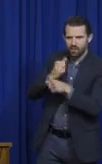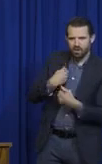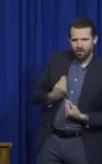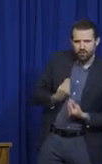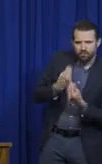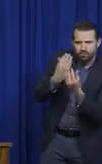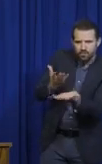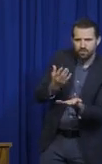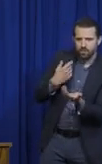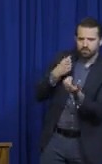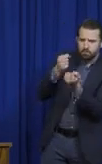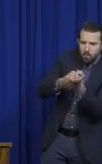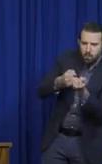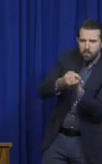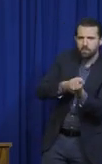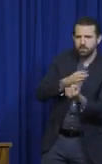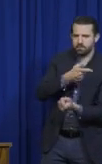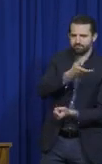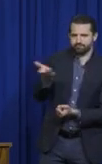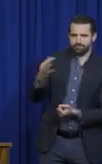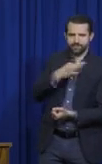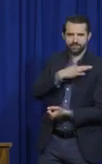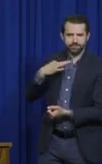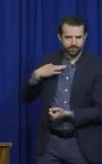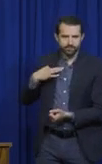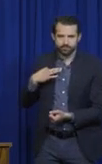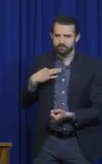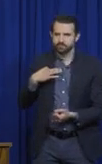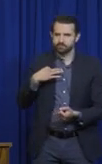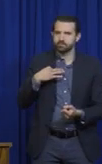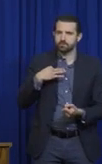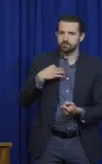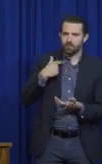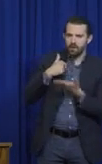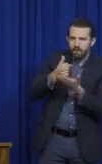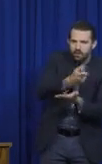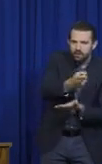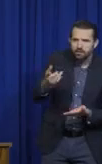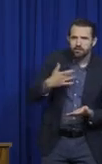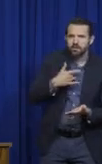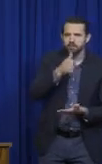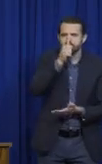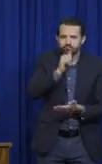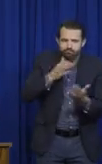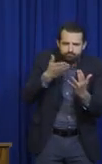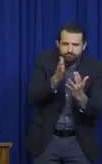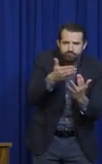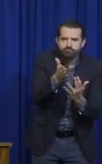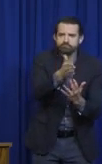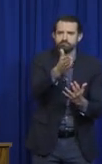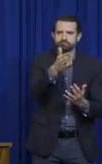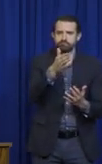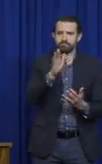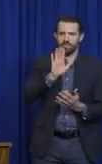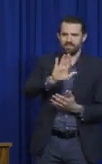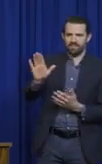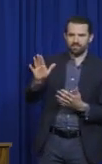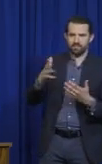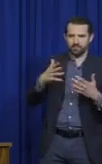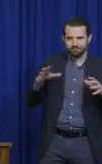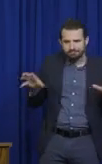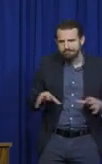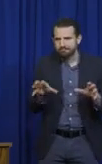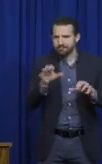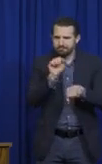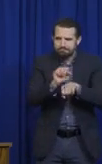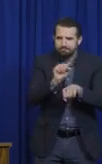to staff members in order to help those healthcare workers support their efforts. We're also assisting